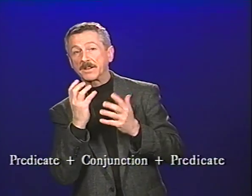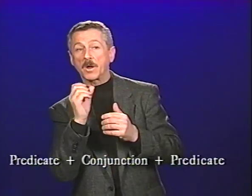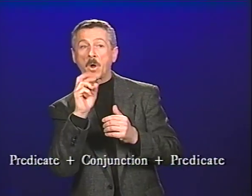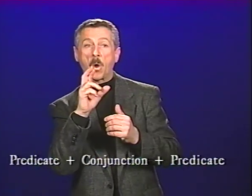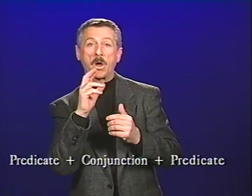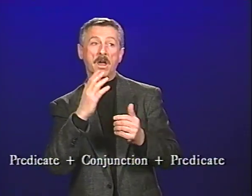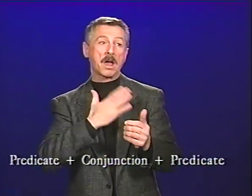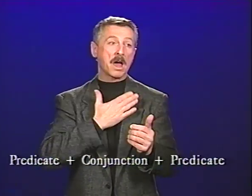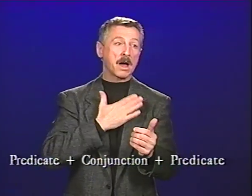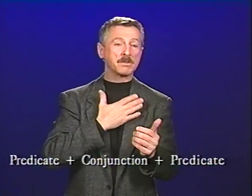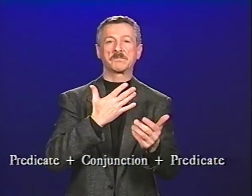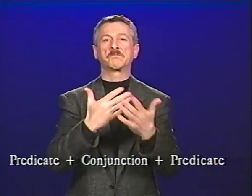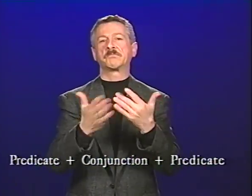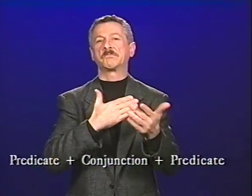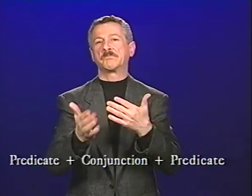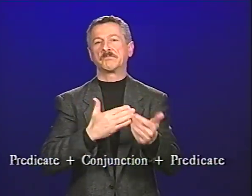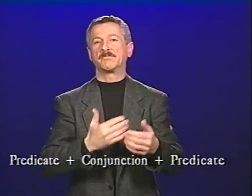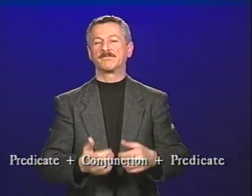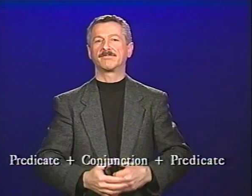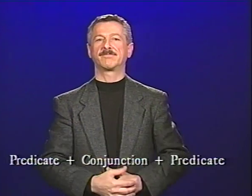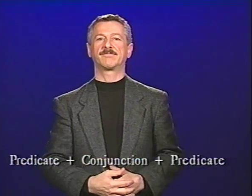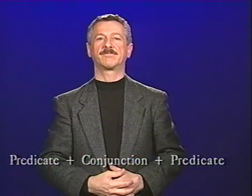Whether the play is sad or happy is unimportant.